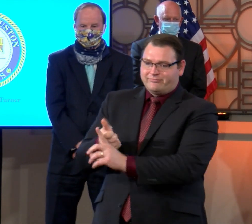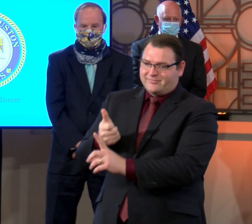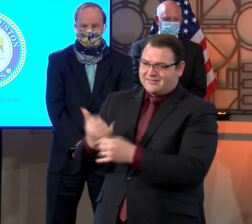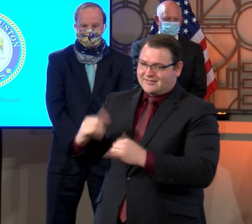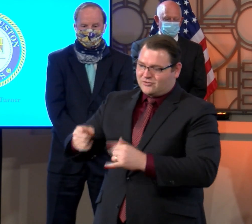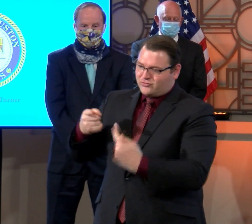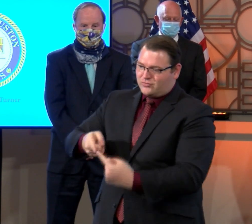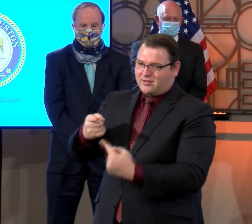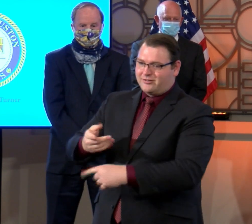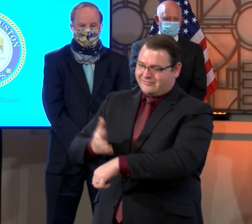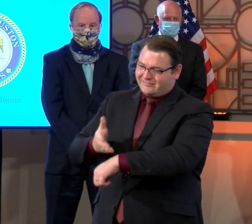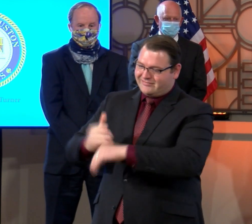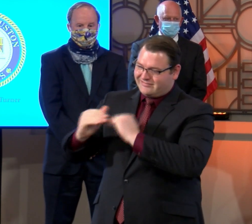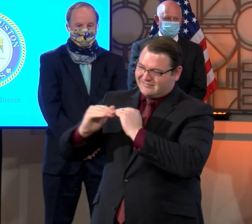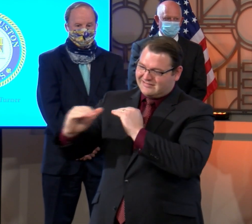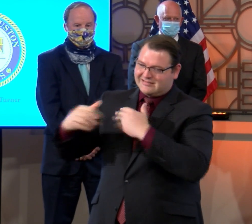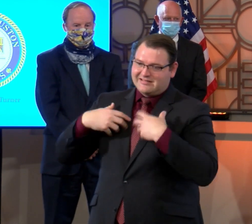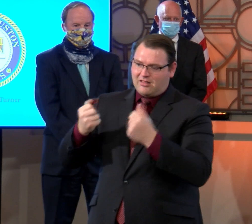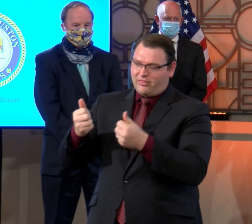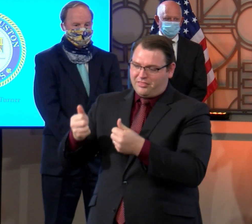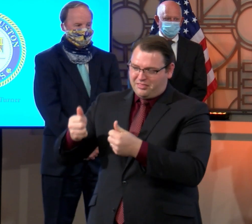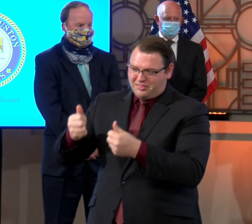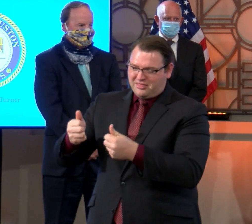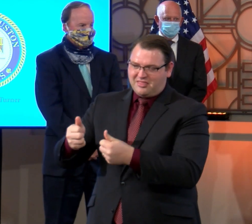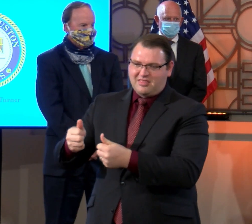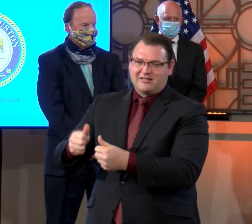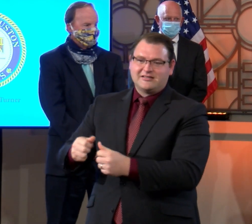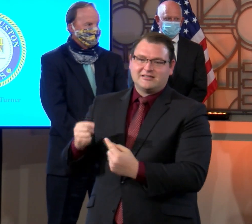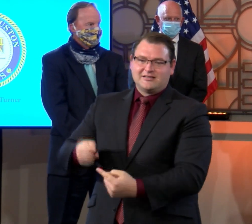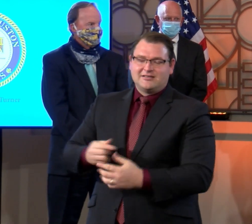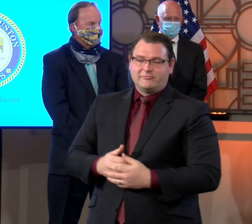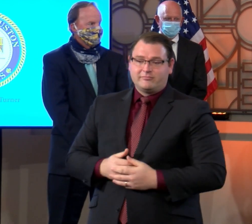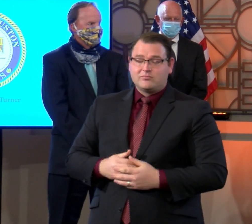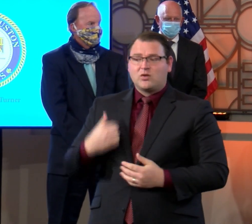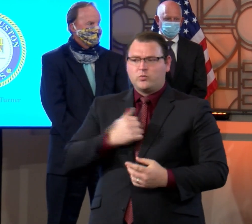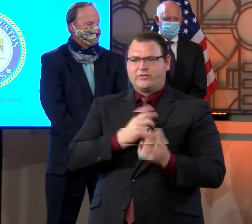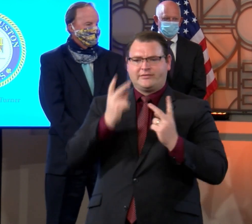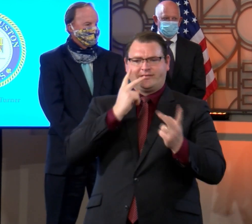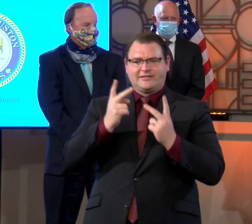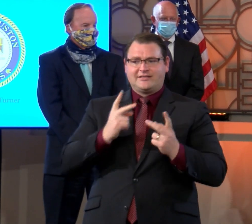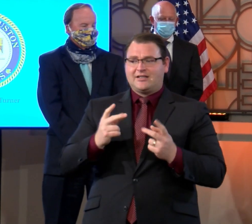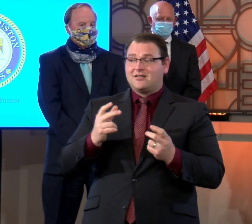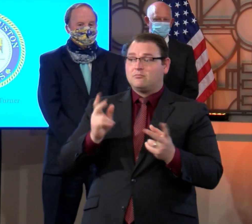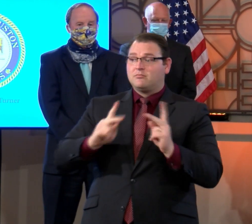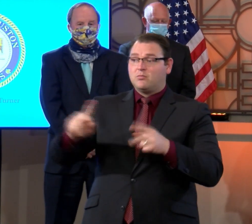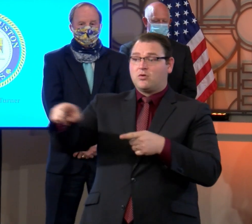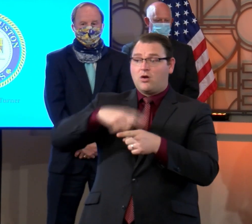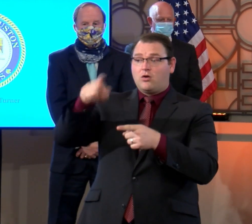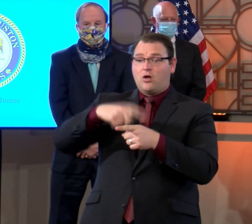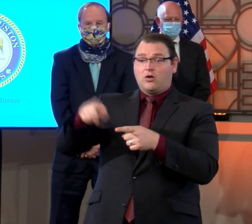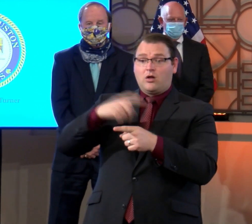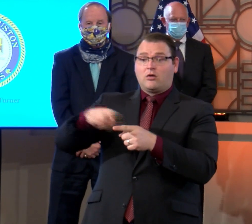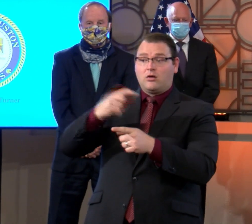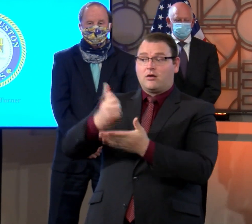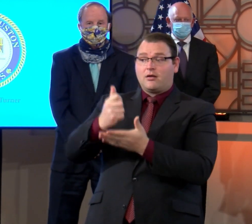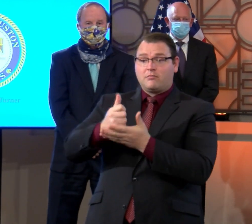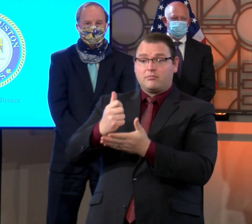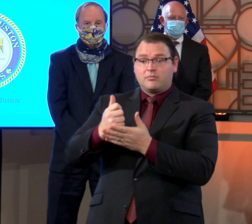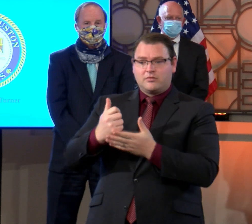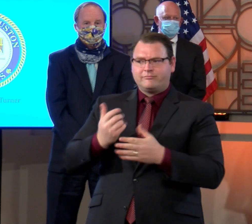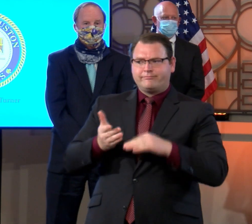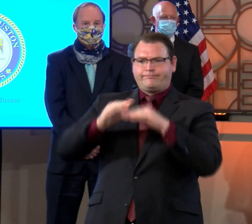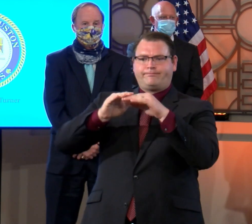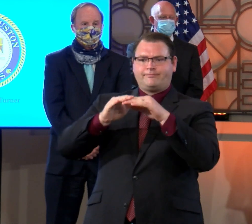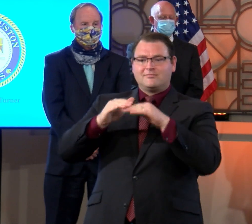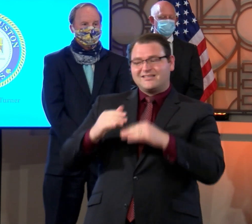life. We're starting to see, Mayor, that our calls for service are now up. We had seen a slight flattening of the calls for service,